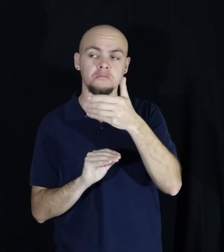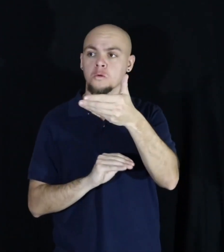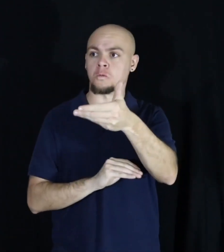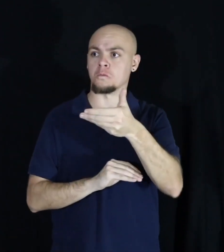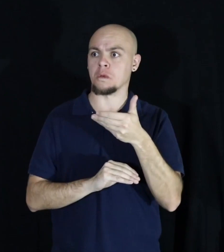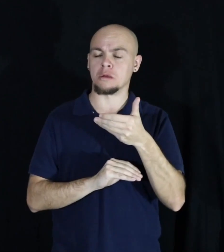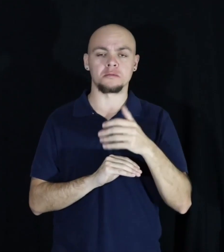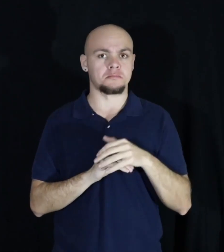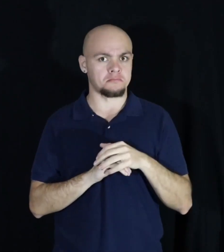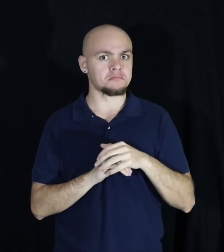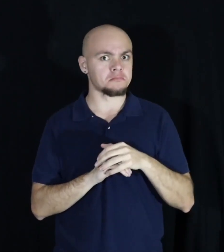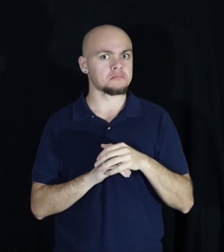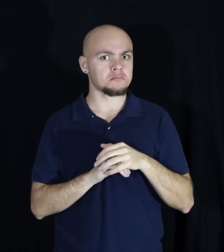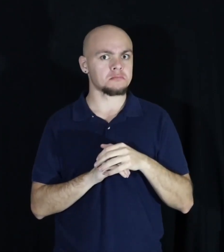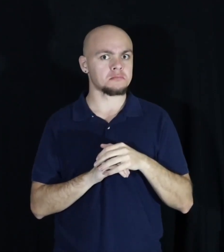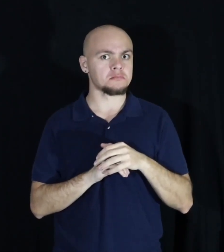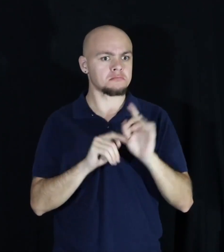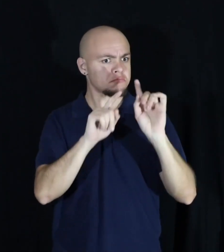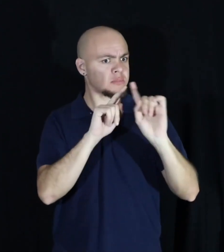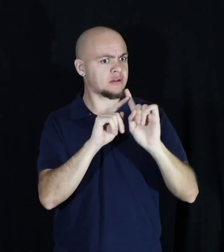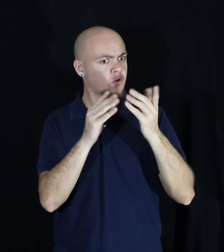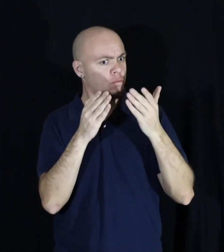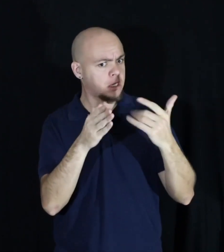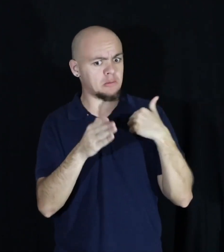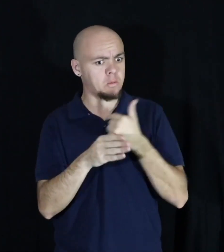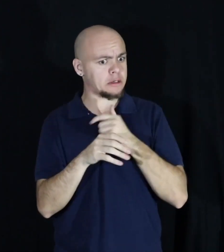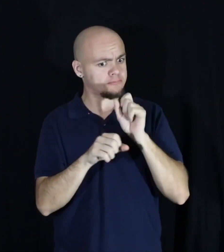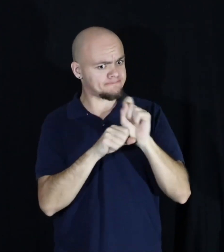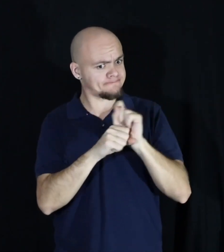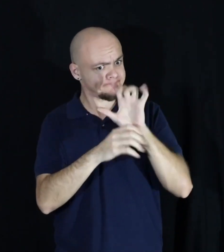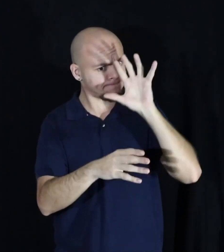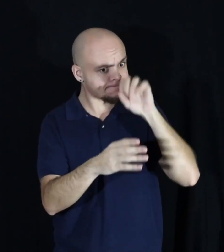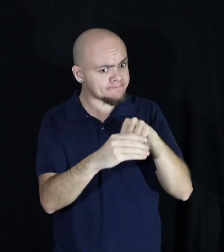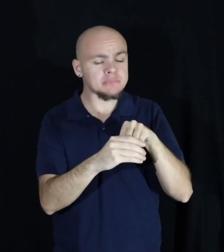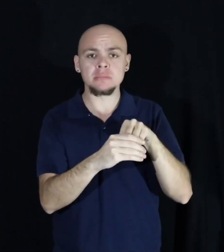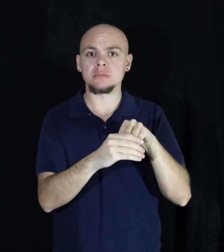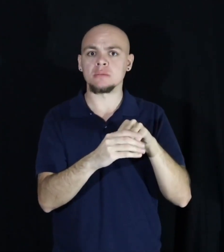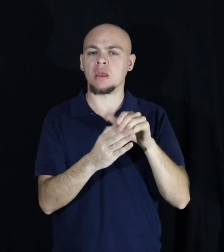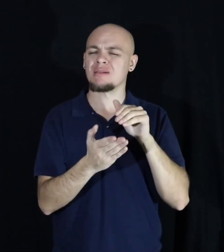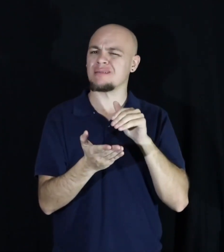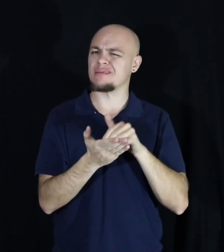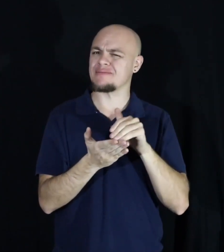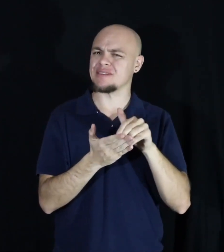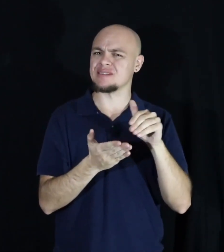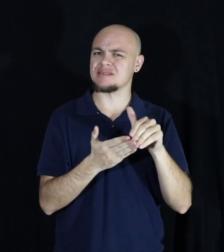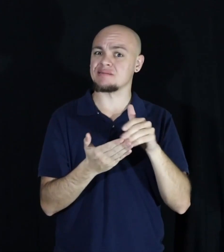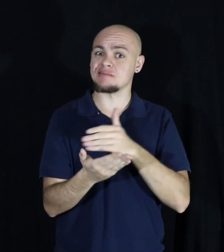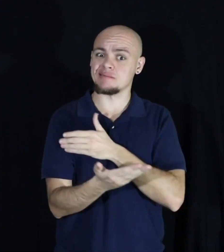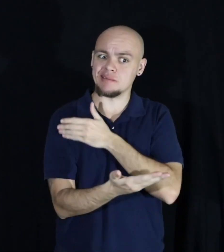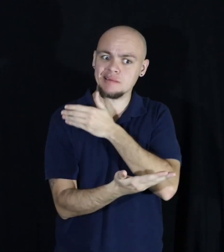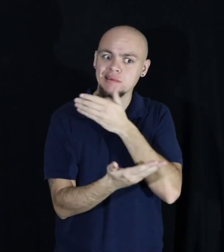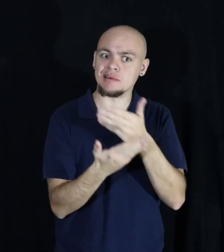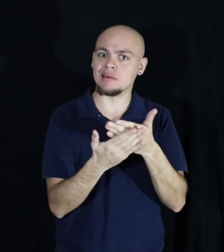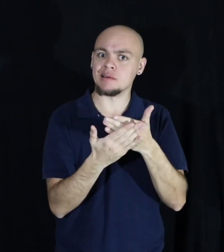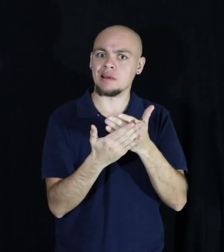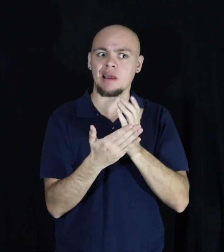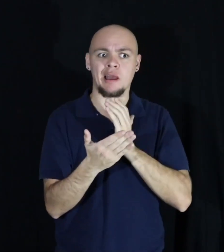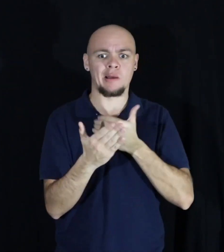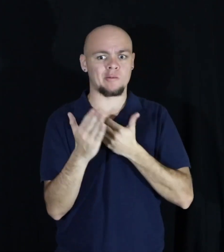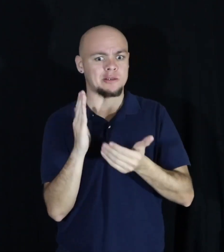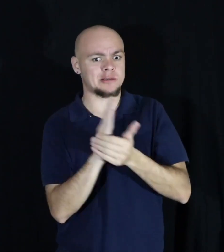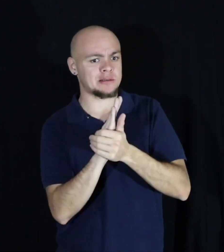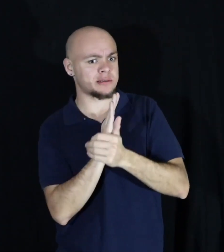for all the way we could contribute. Yet, oftentimes, our expertise